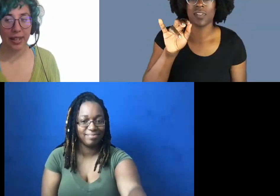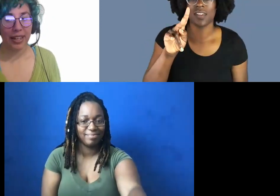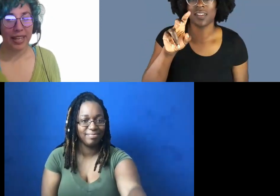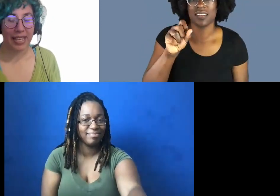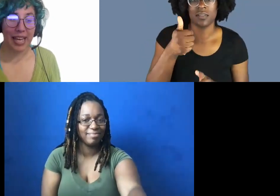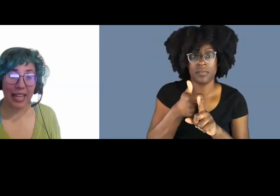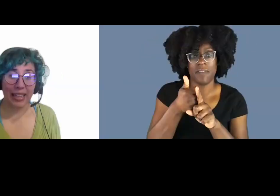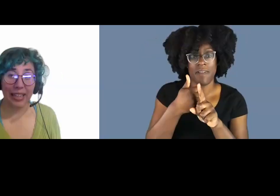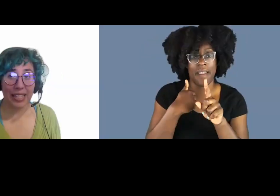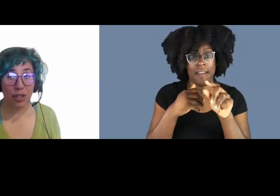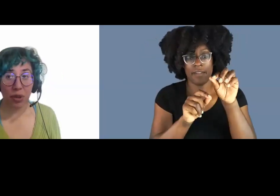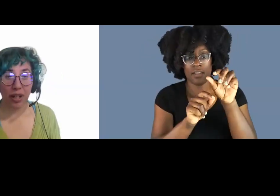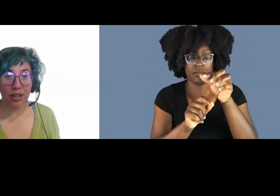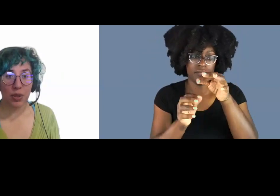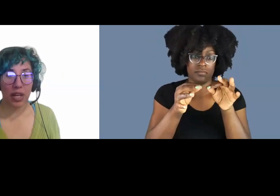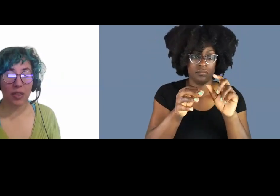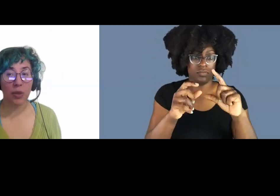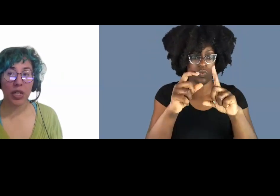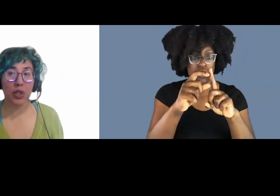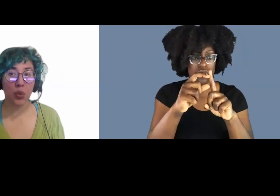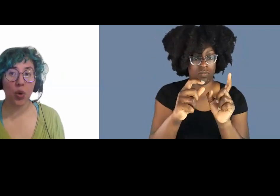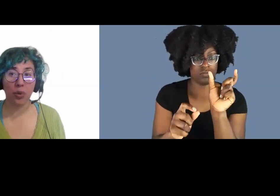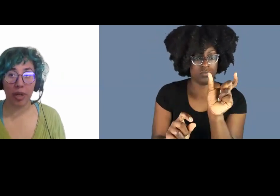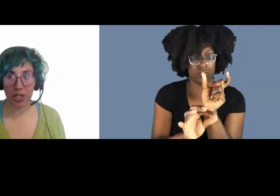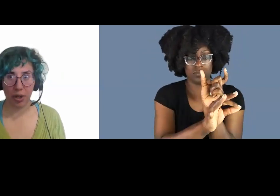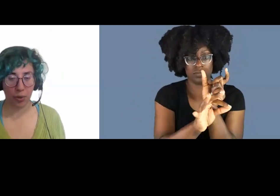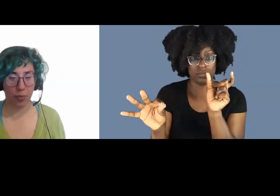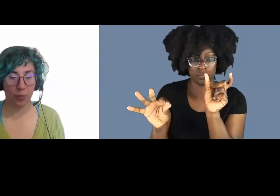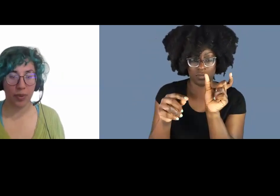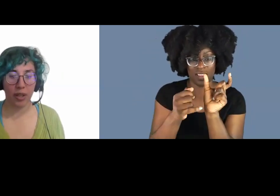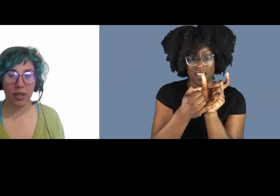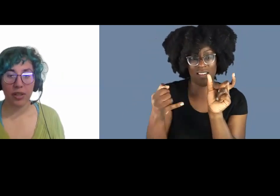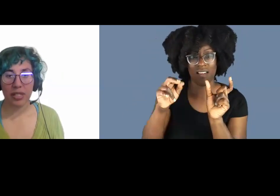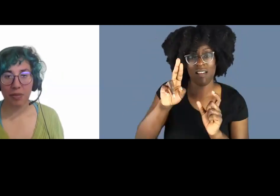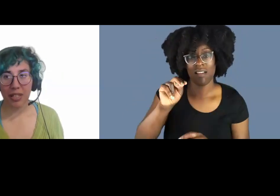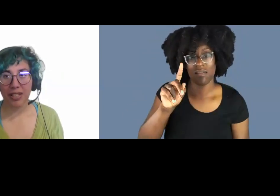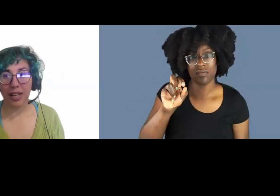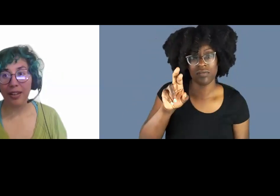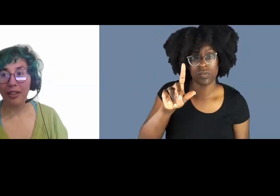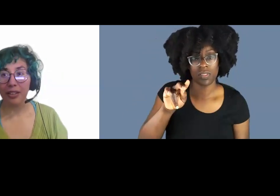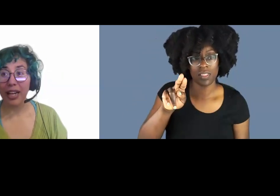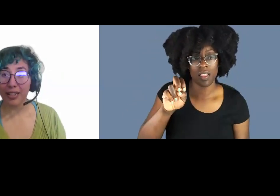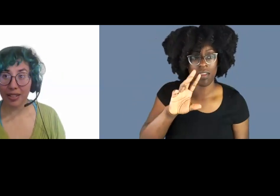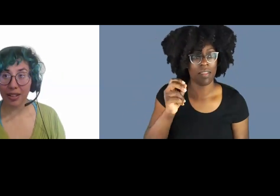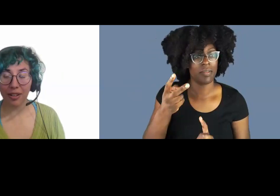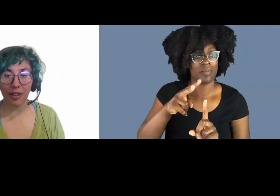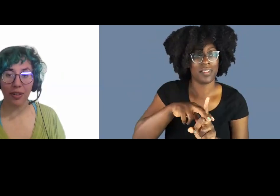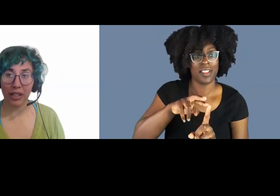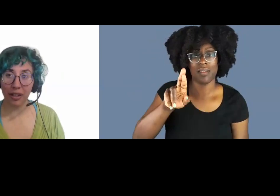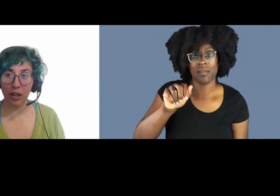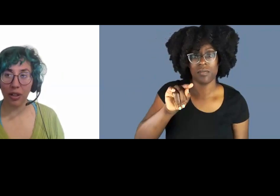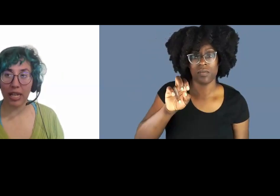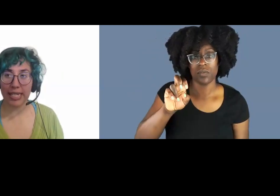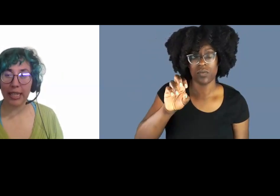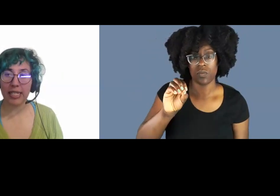contrast is at least compliant to a 3:1 ratio. This means that the text color, the